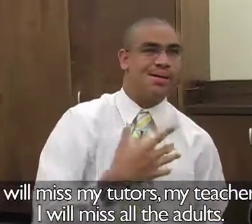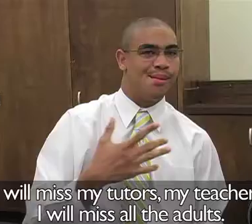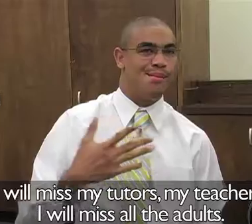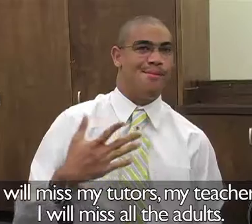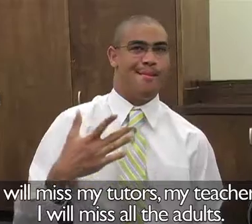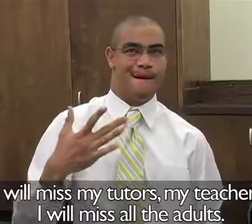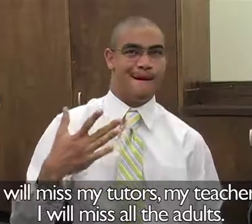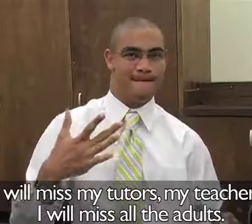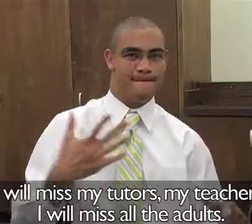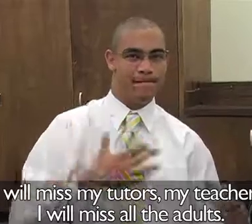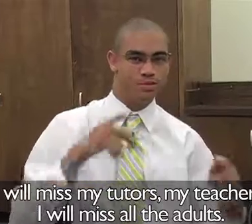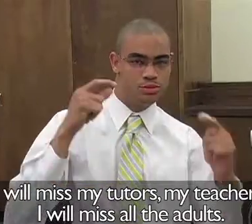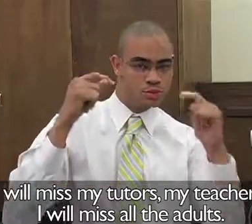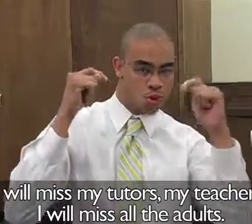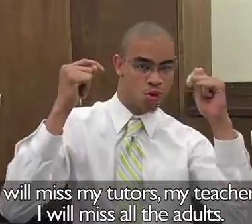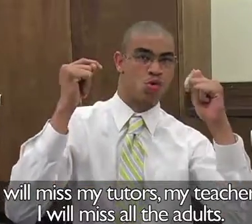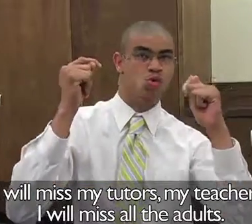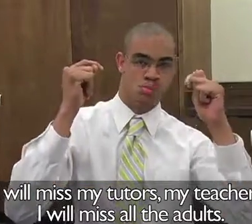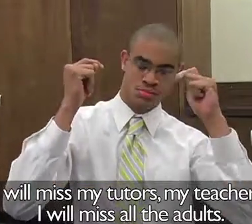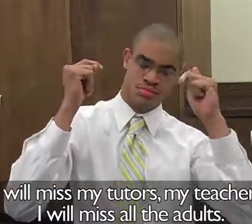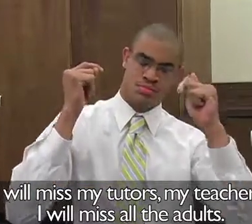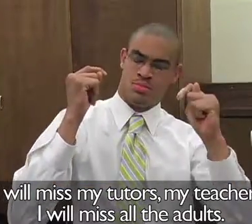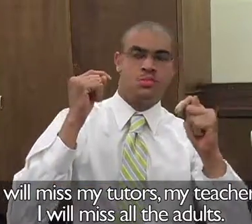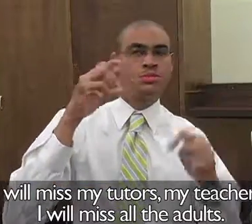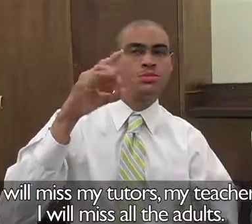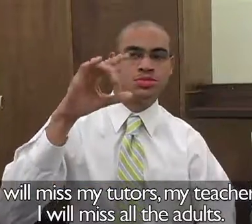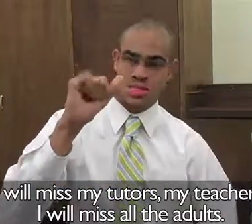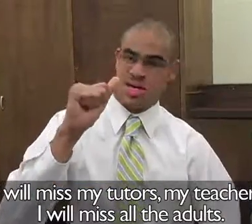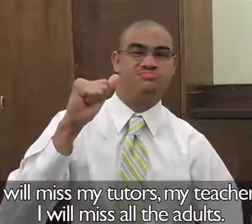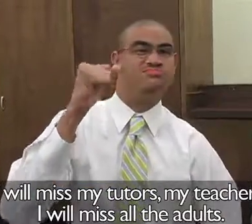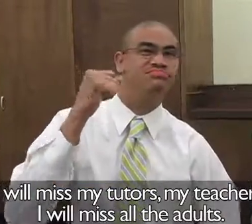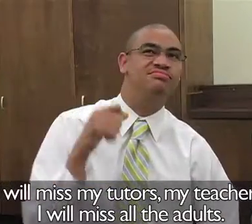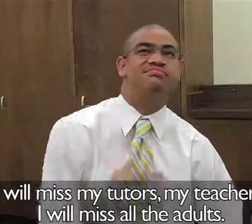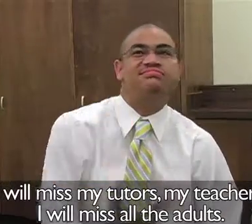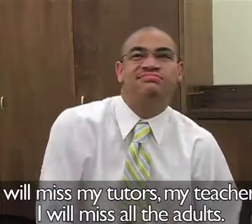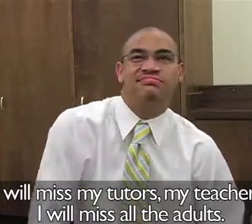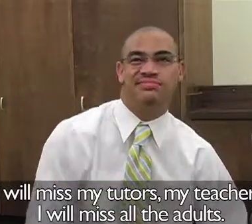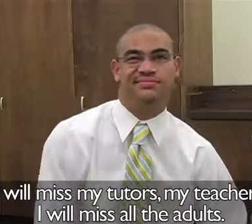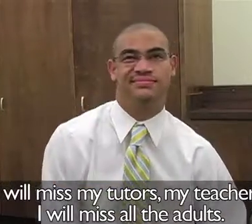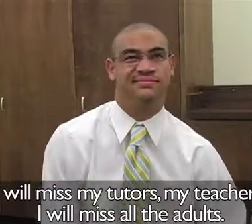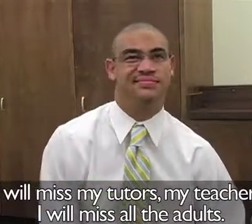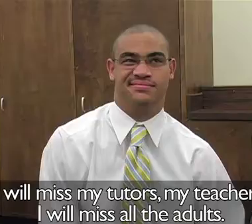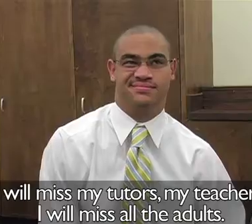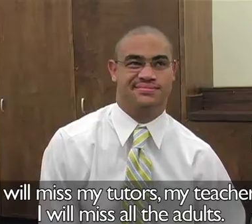I will miss my tutors, my teachers, I will miss all the adults.